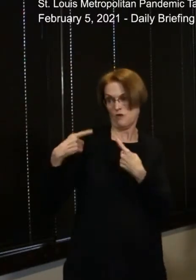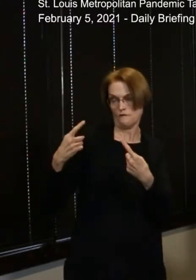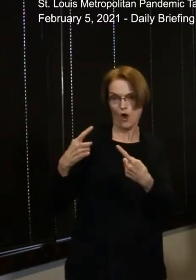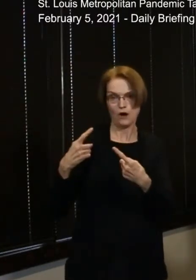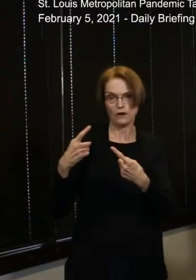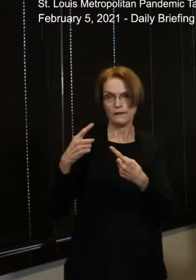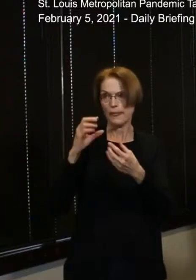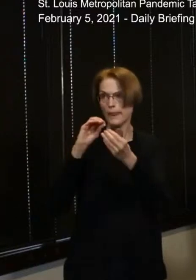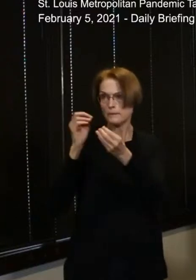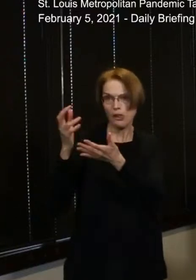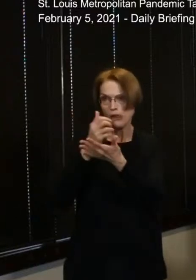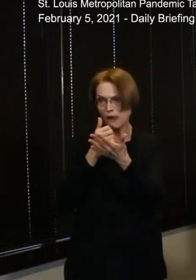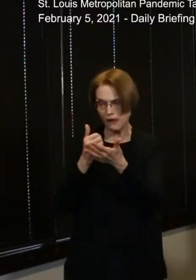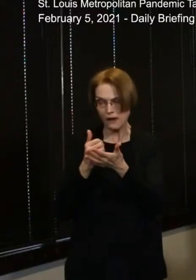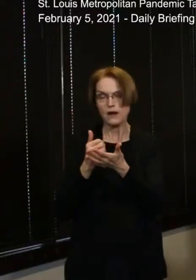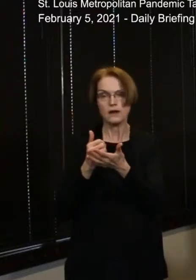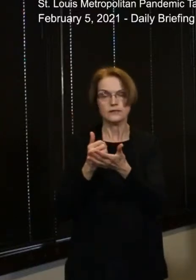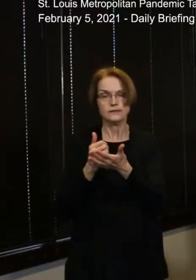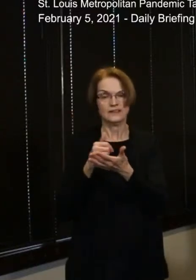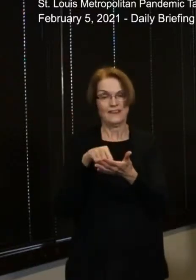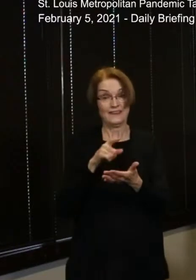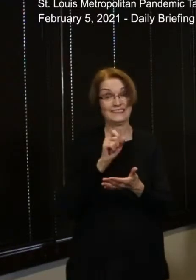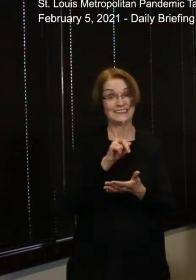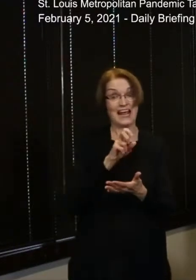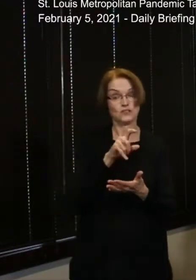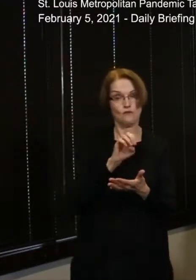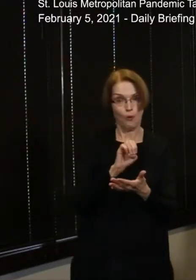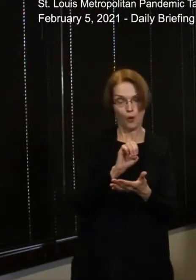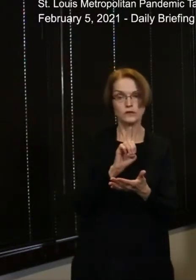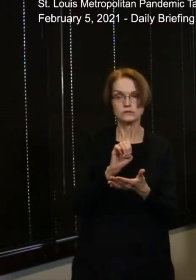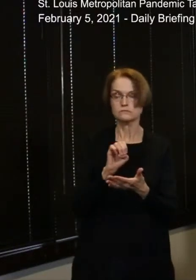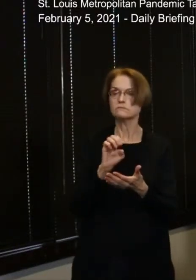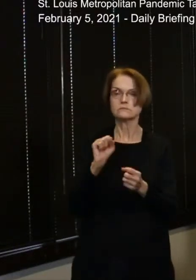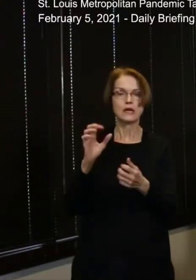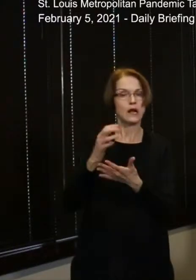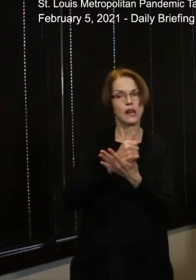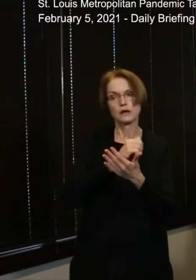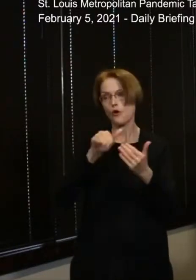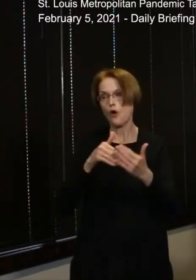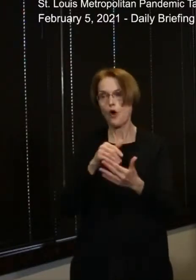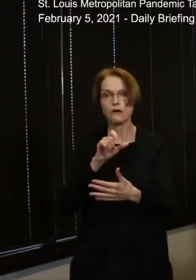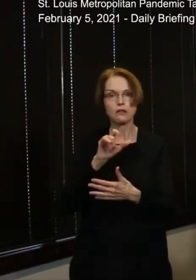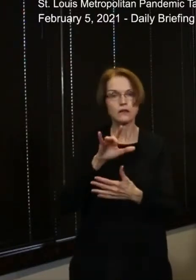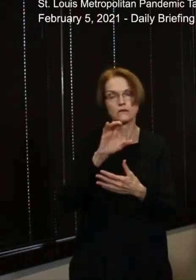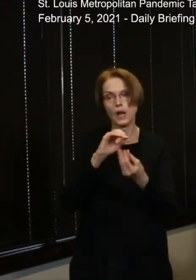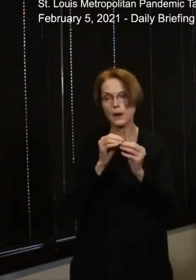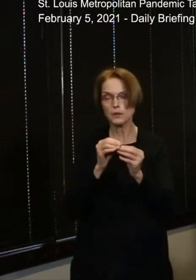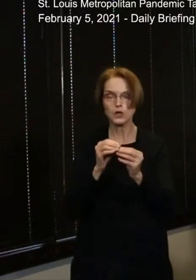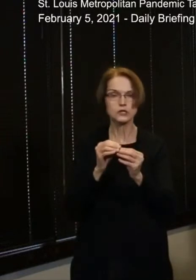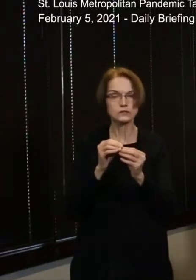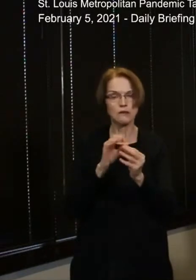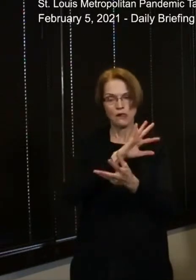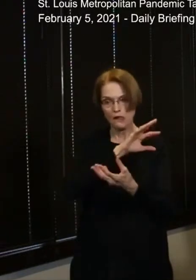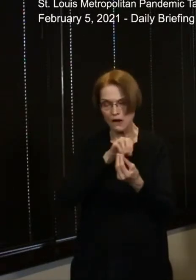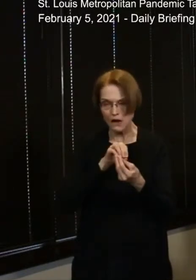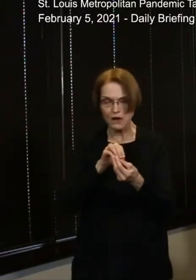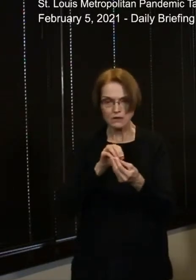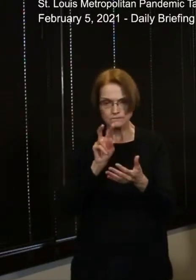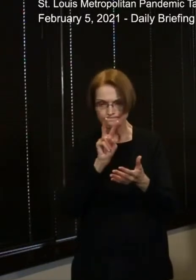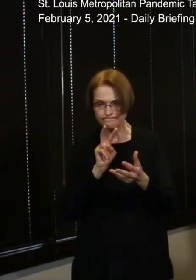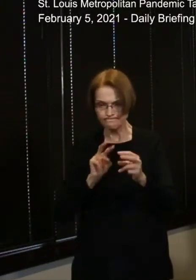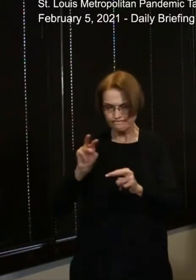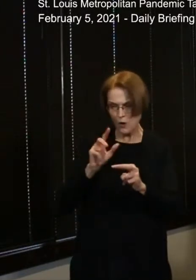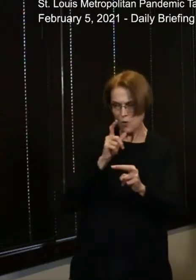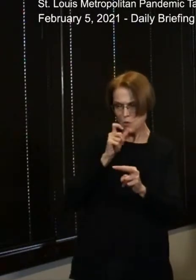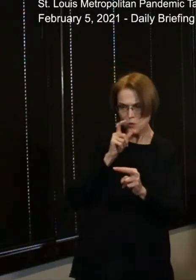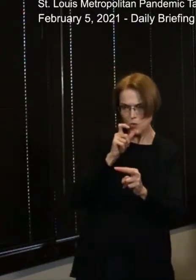of the benefits of this task force is being able to collect all of our clinical data and then start to look at who is the